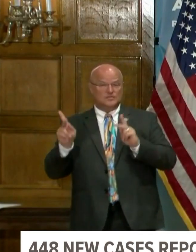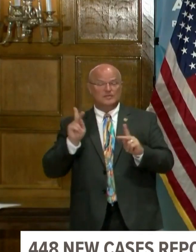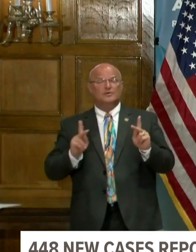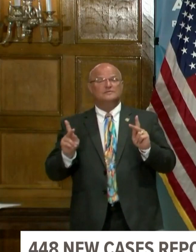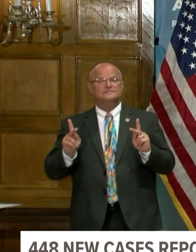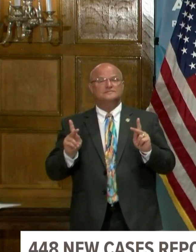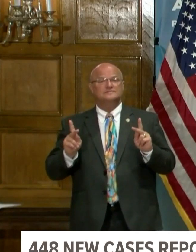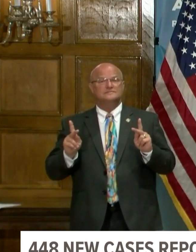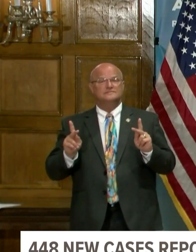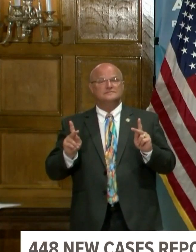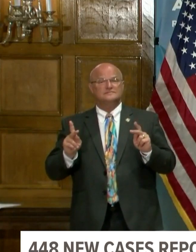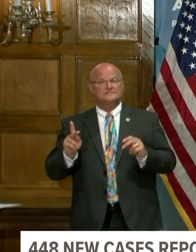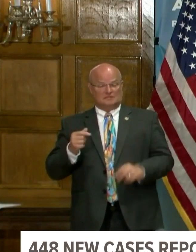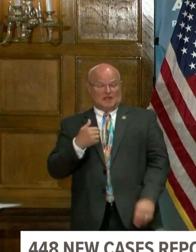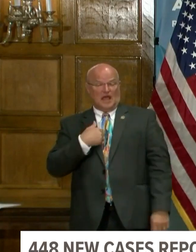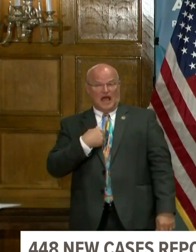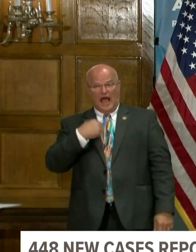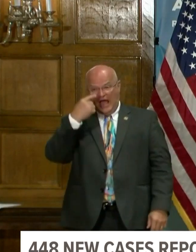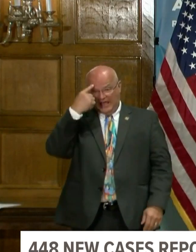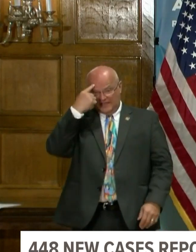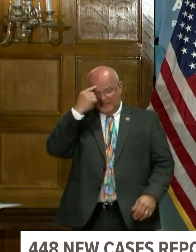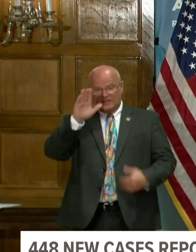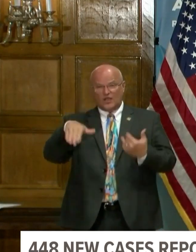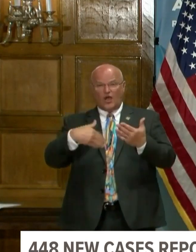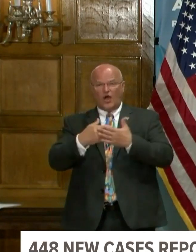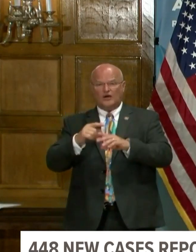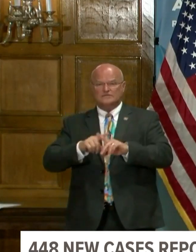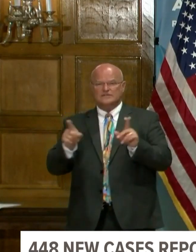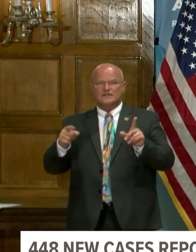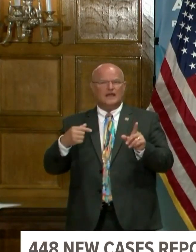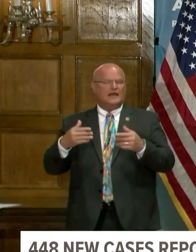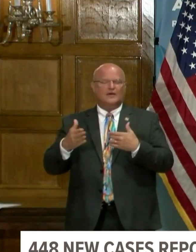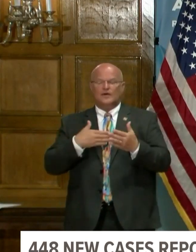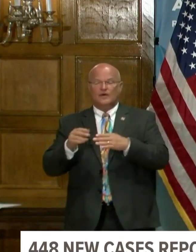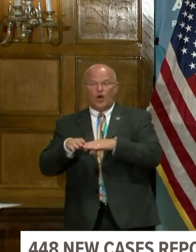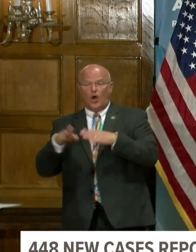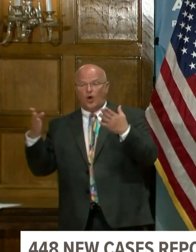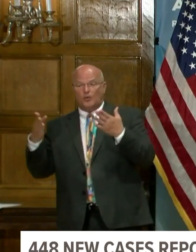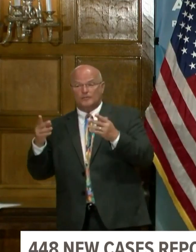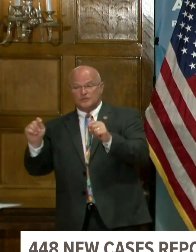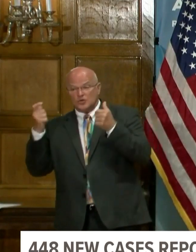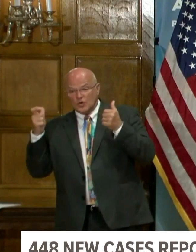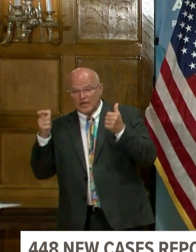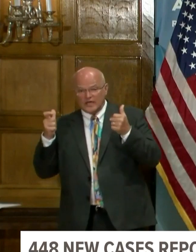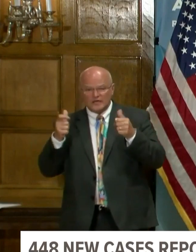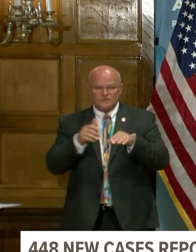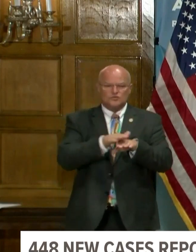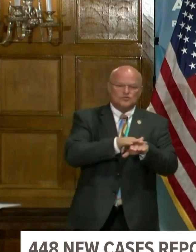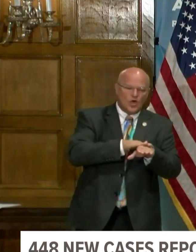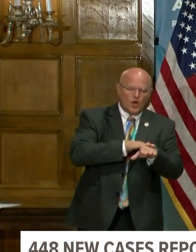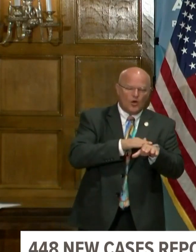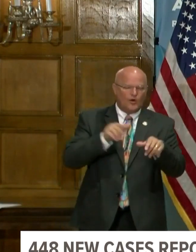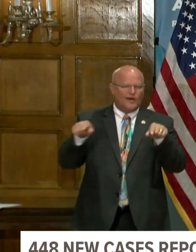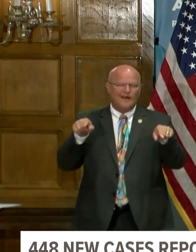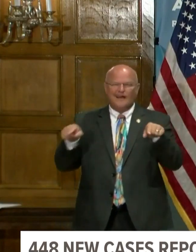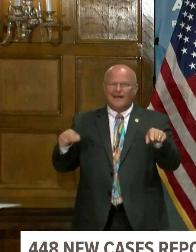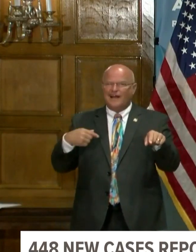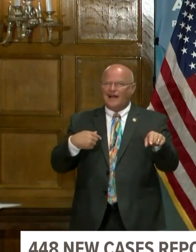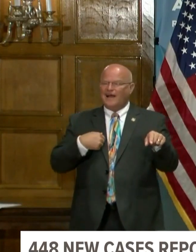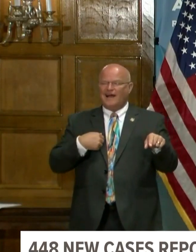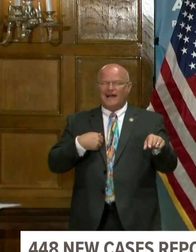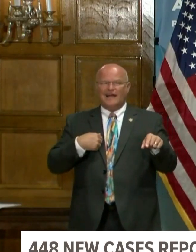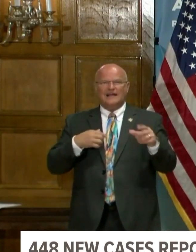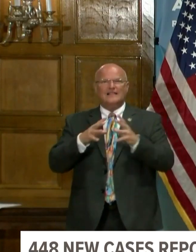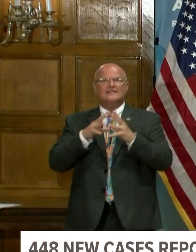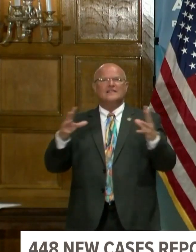people, I think we all have a different, whether we open it up too quick or we open it up too slow, I get